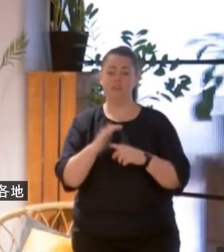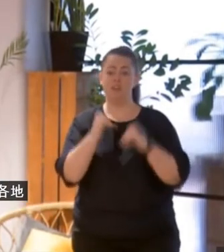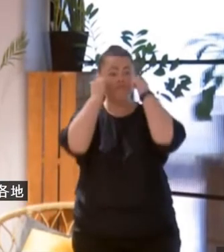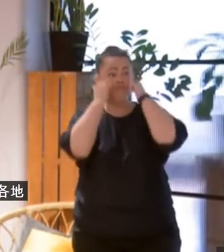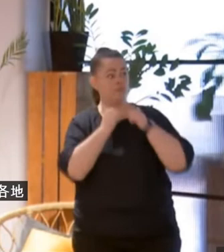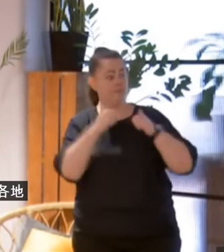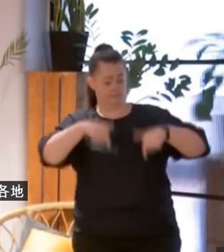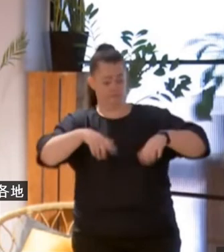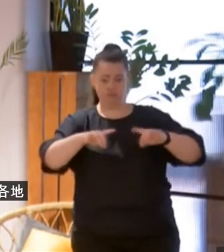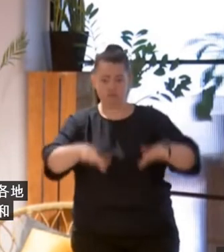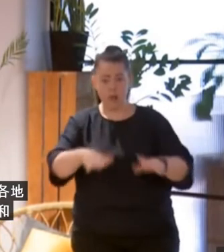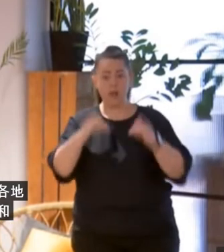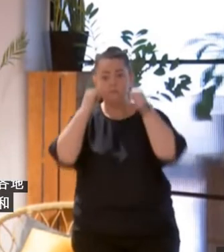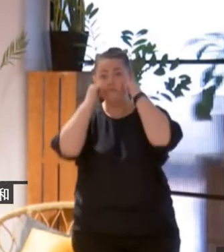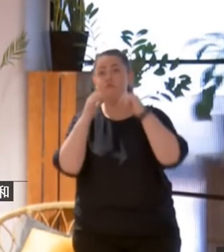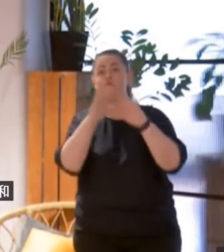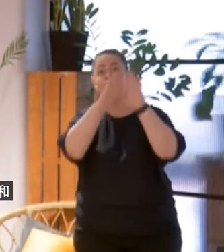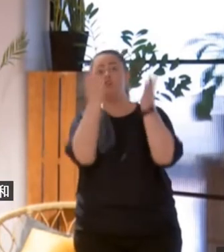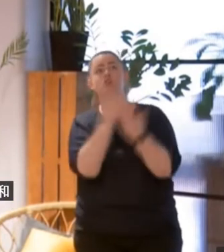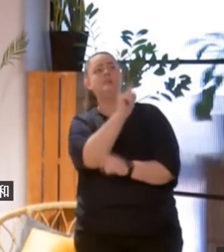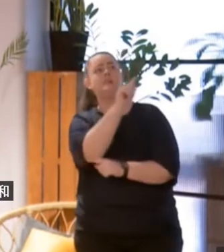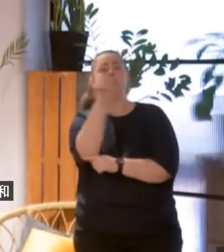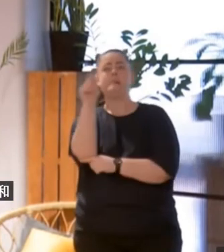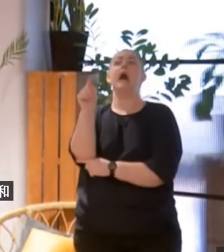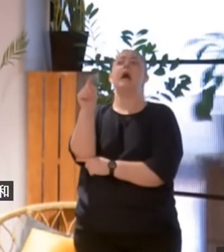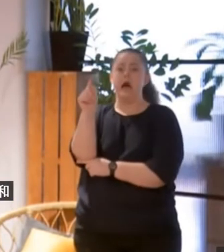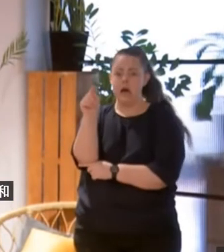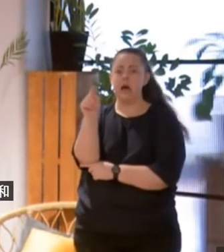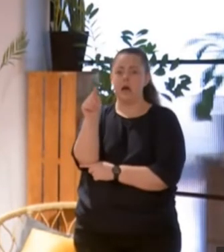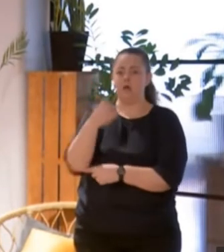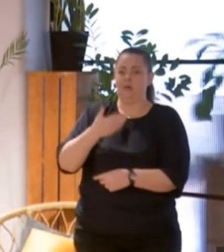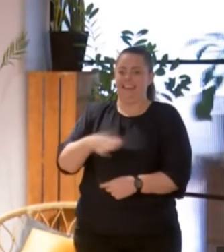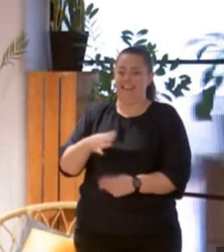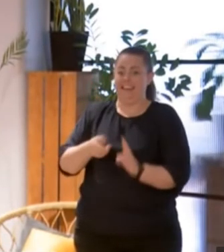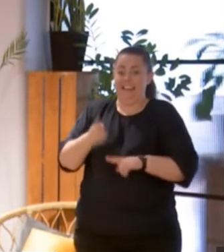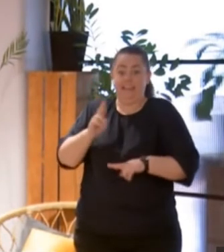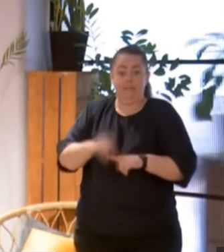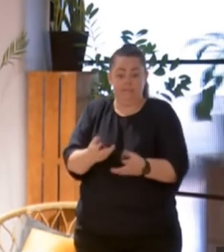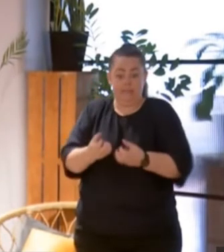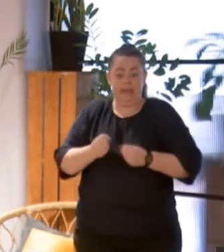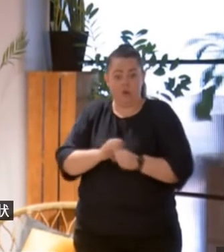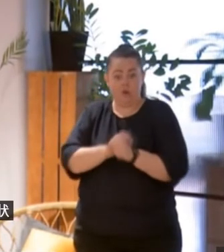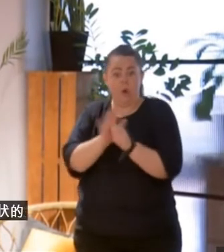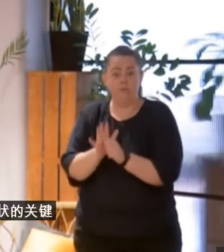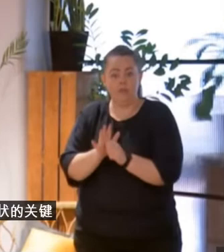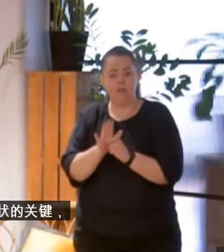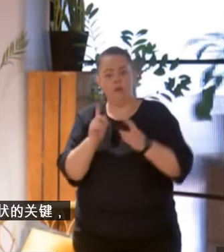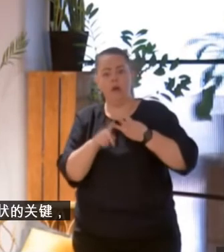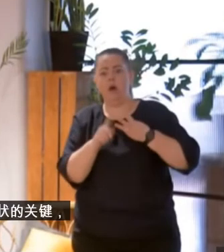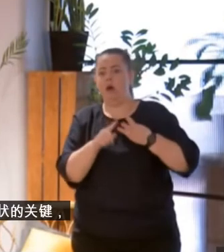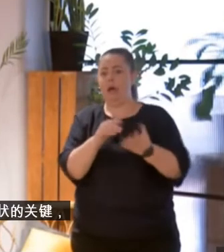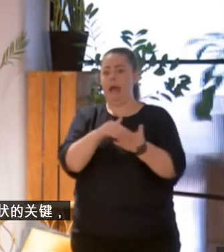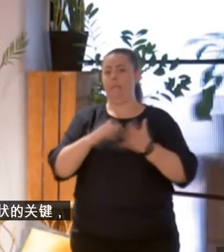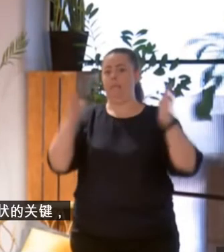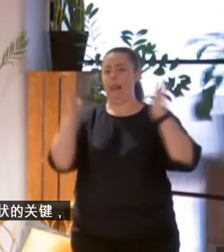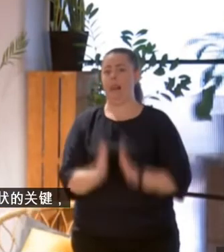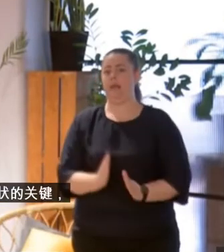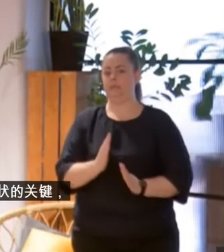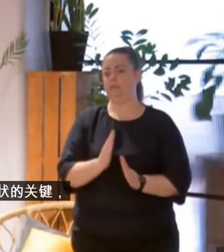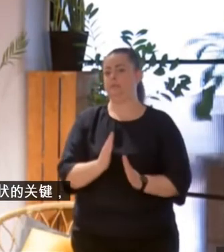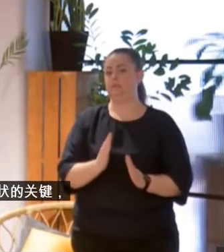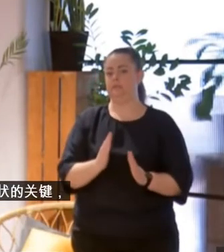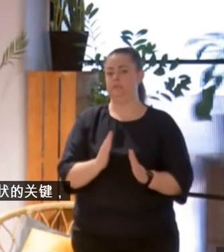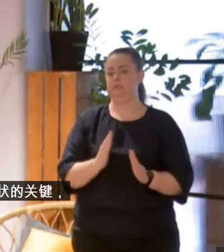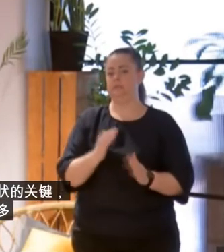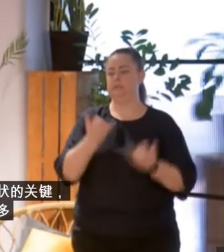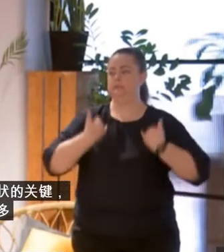key to keeping you safe and having less severe symptoms with the virus in front of us. So it's